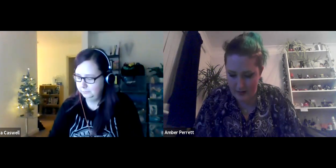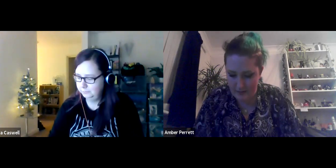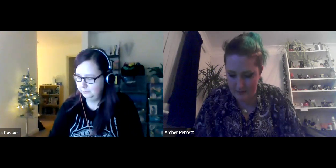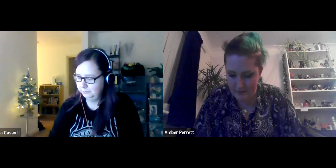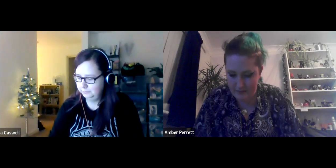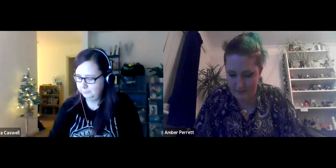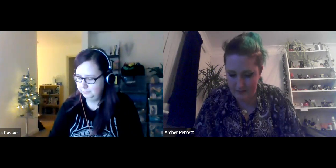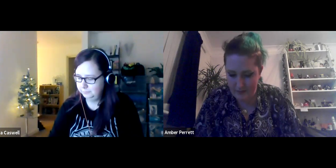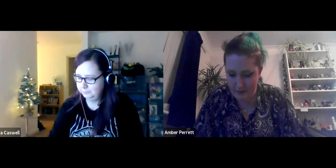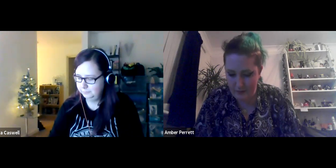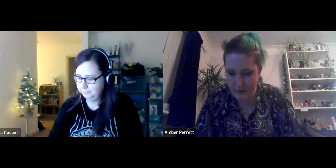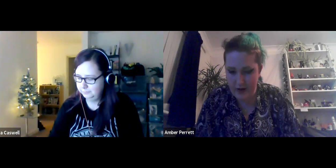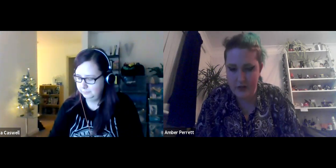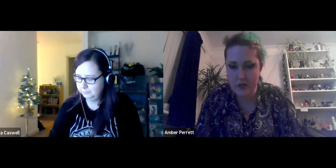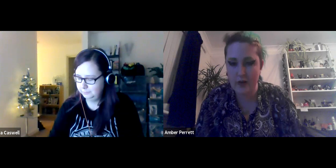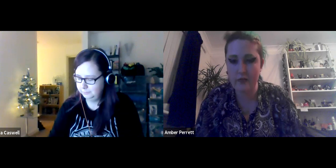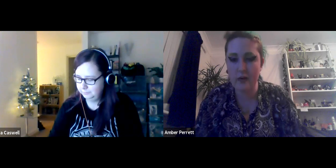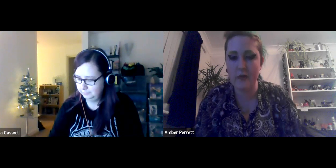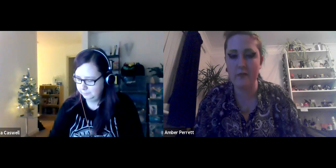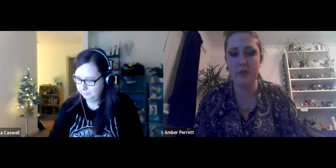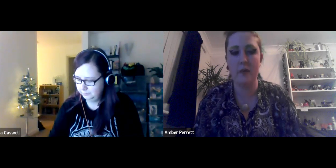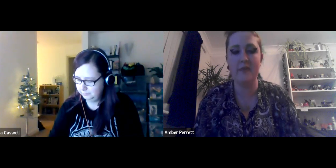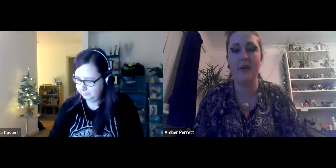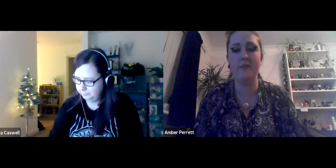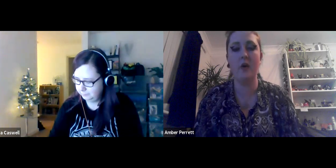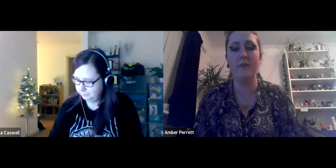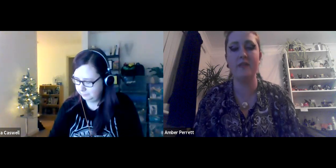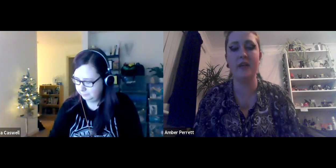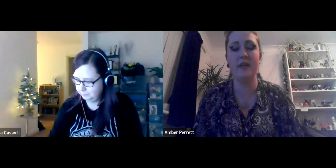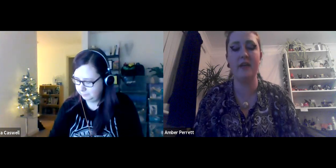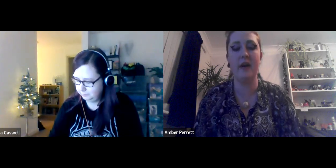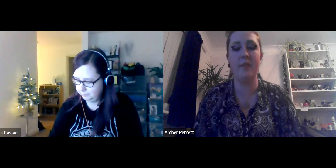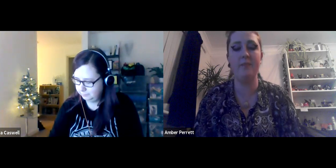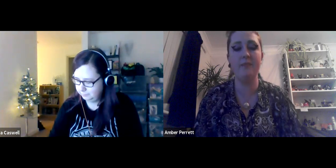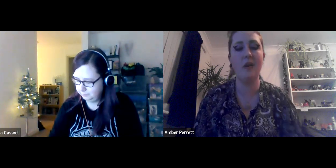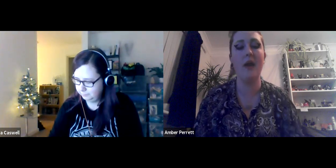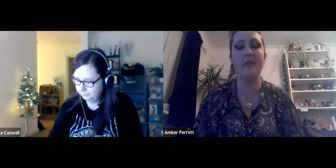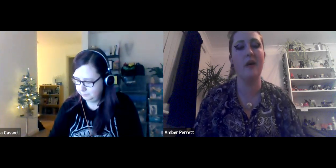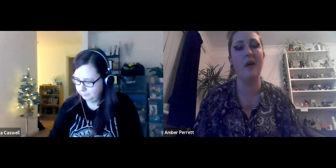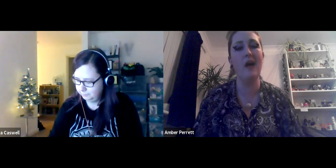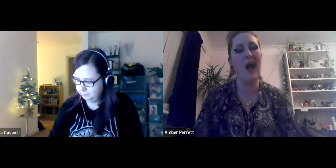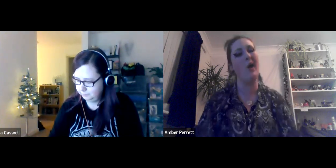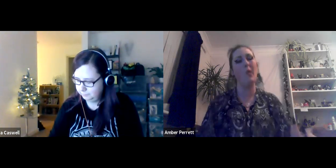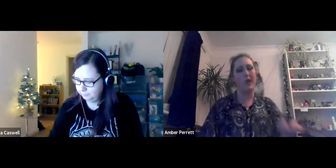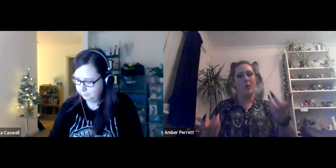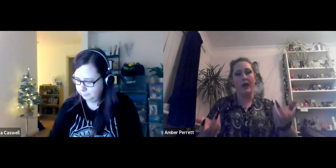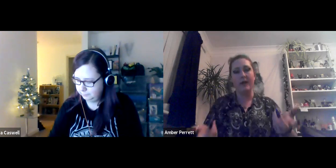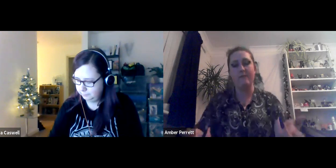I'm pretty sure that's all I've got for jobs. And then I've got obviously the like the how long are you working for